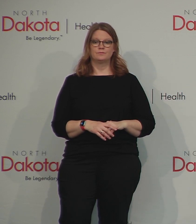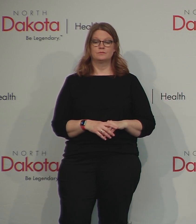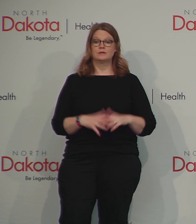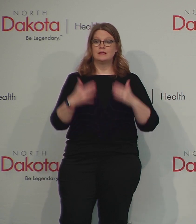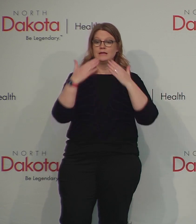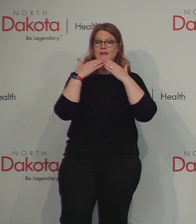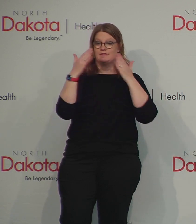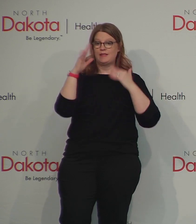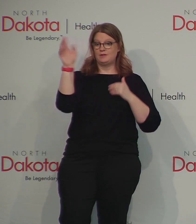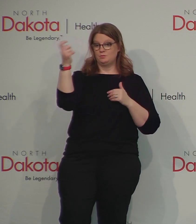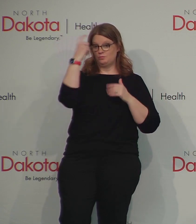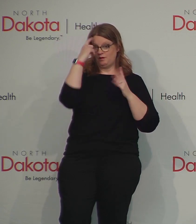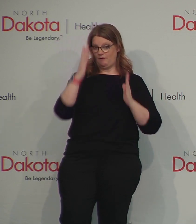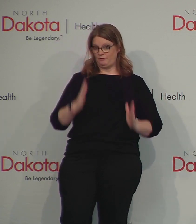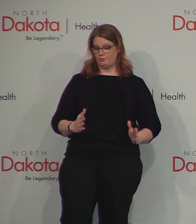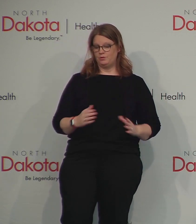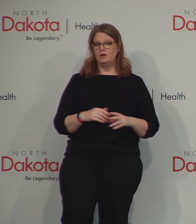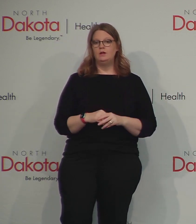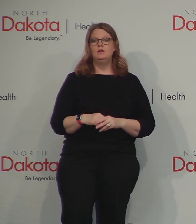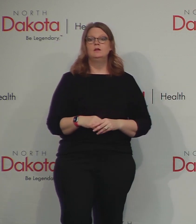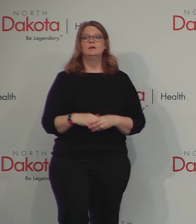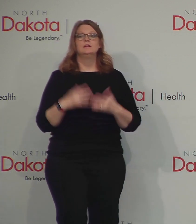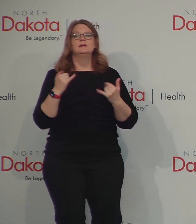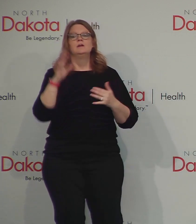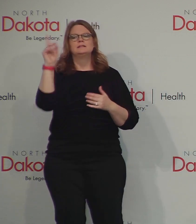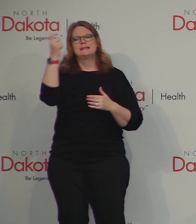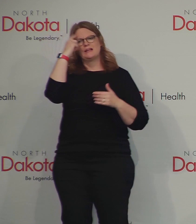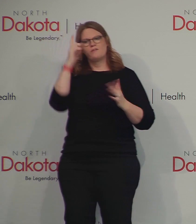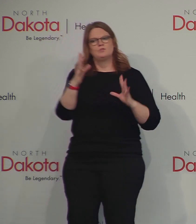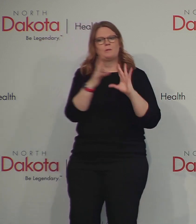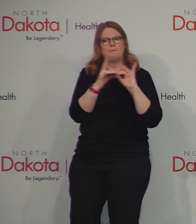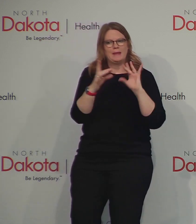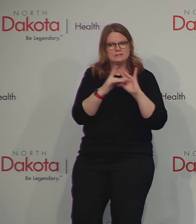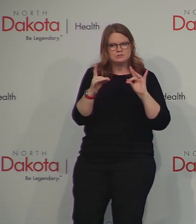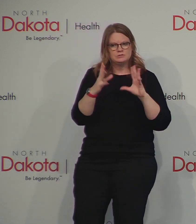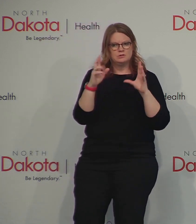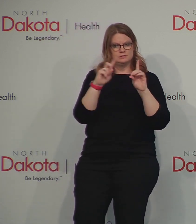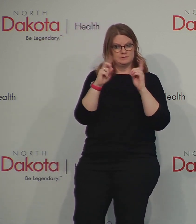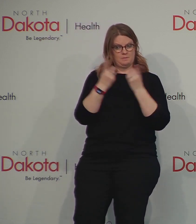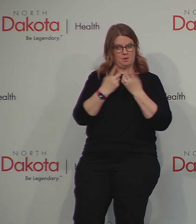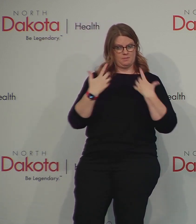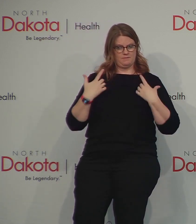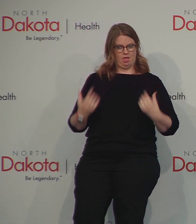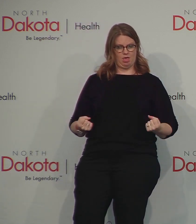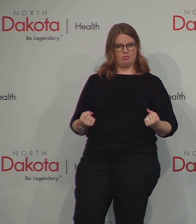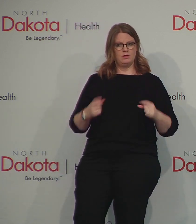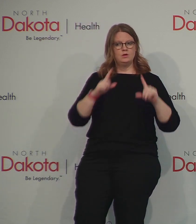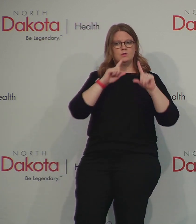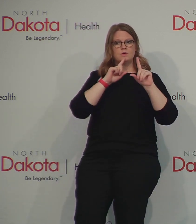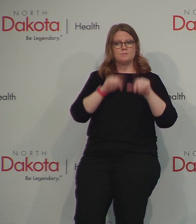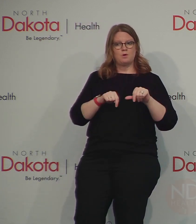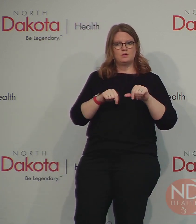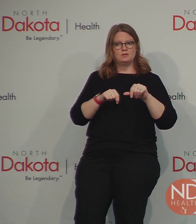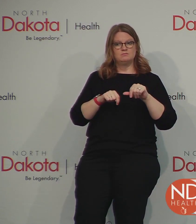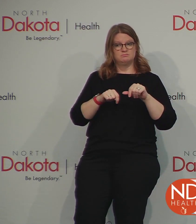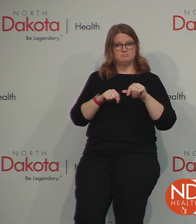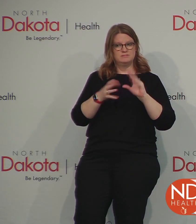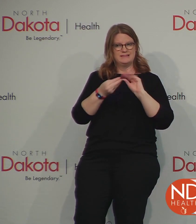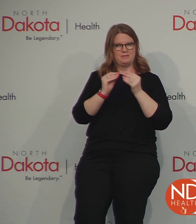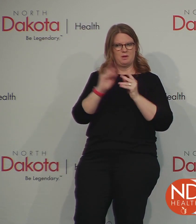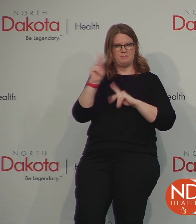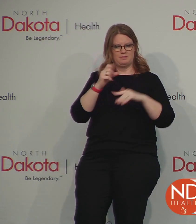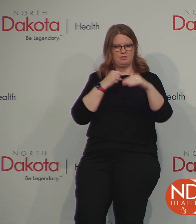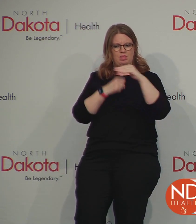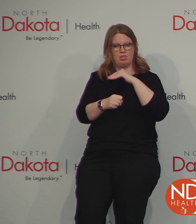Thank you, Governor Burgum. As the governor mentioned today, the Department of Health is reporting a net decrease of hospitalizations